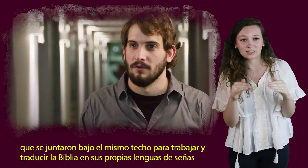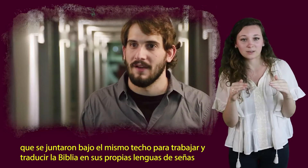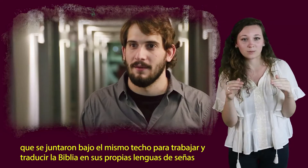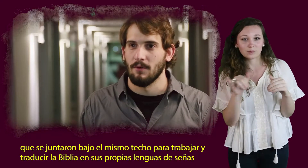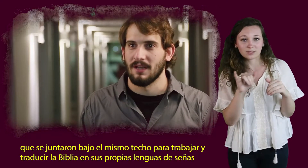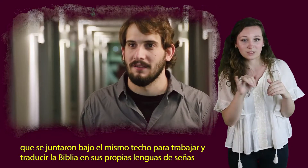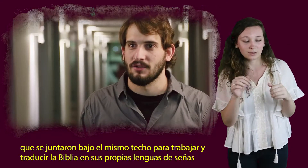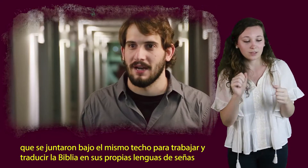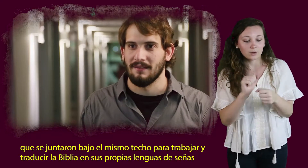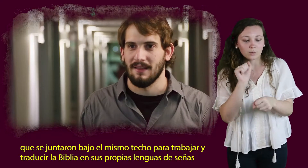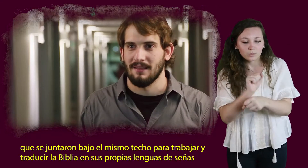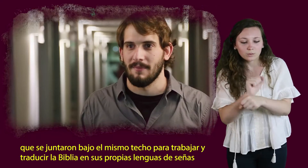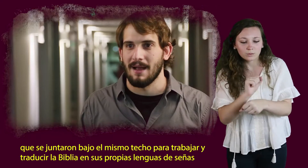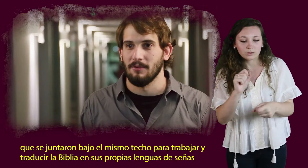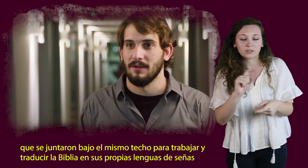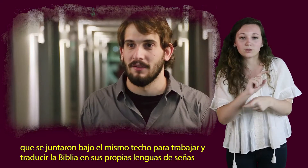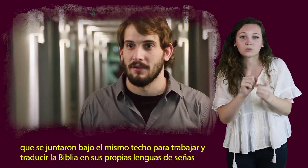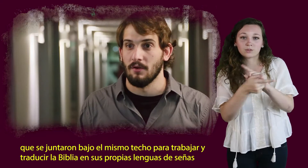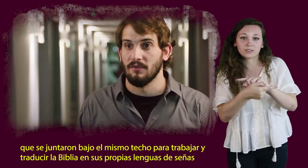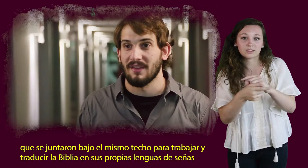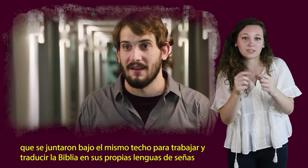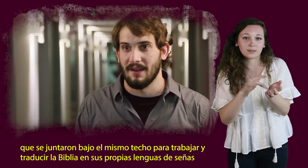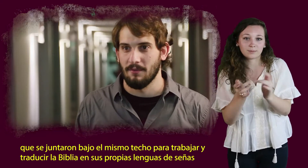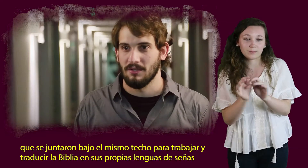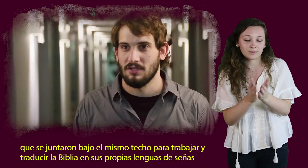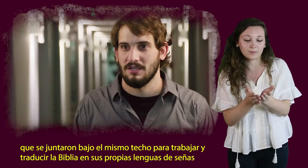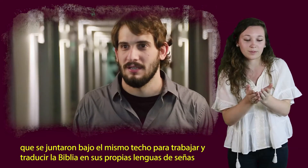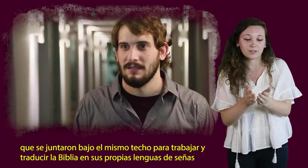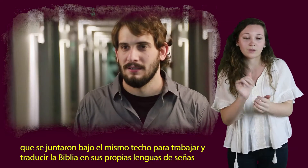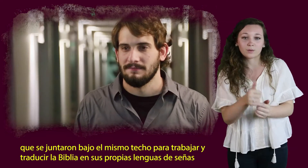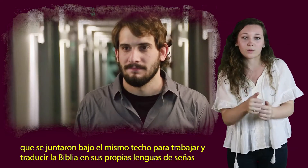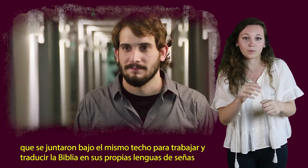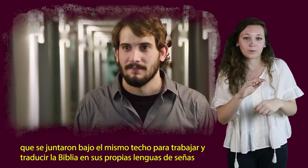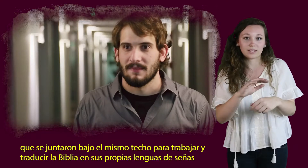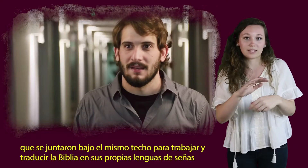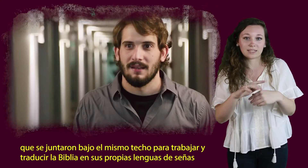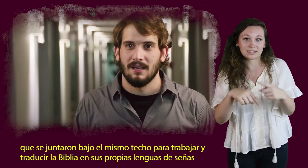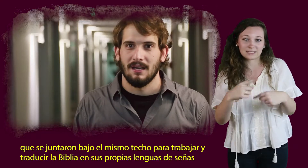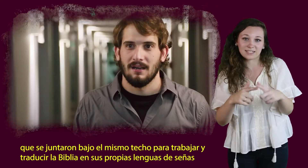the same roof and working to translate the Bible into their own sign language.